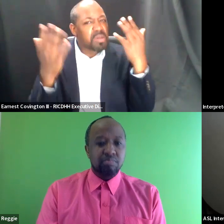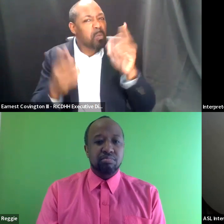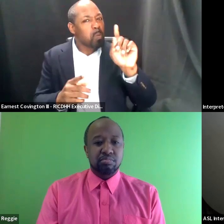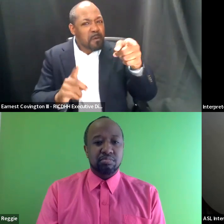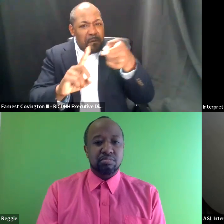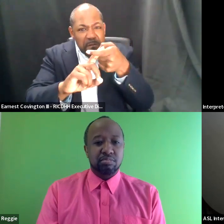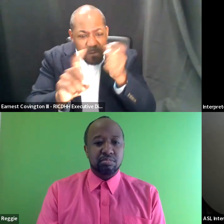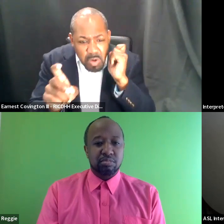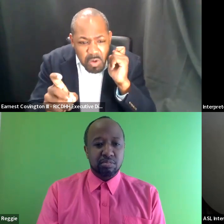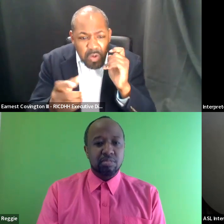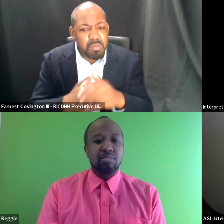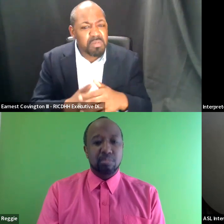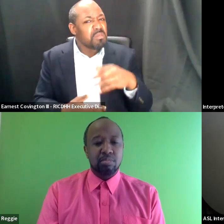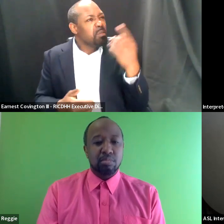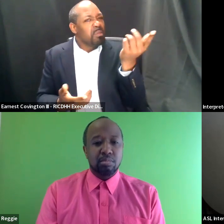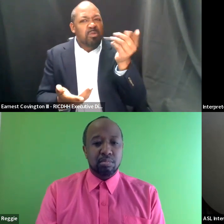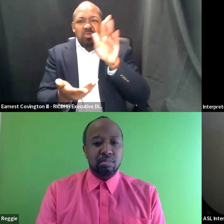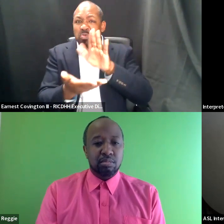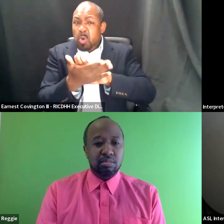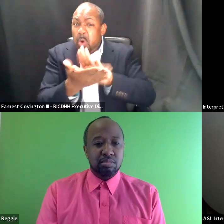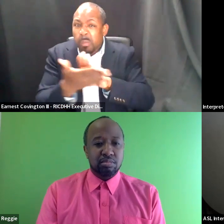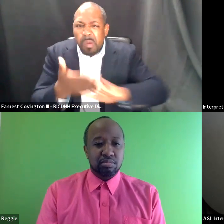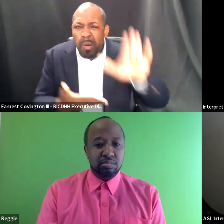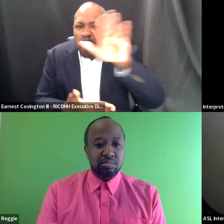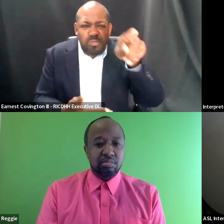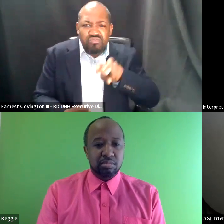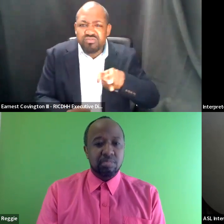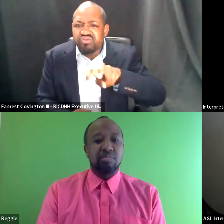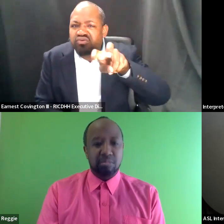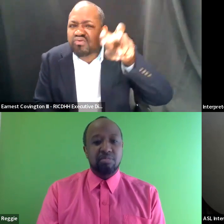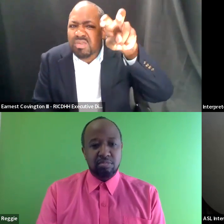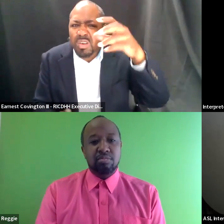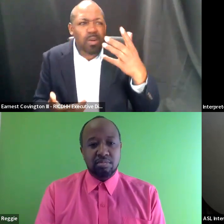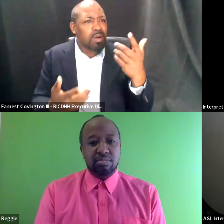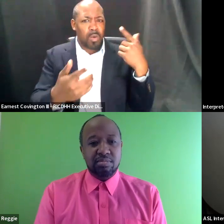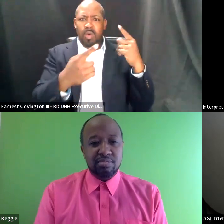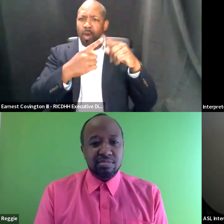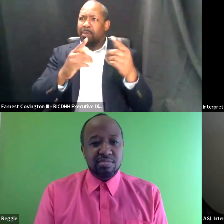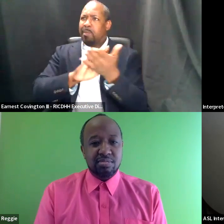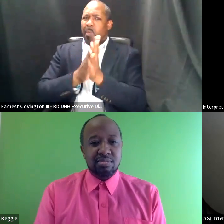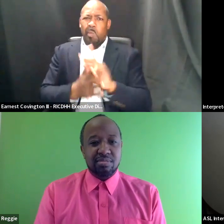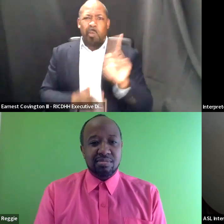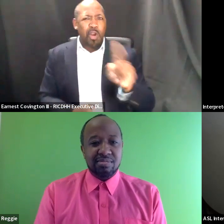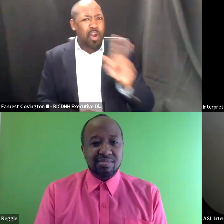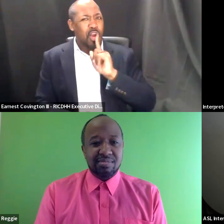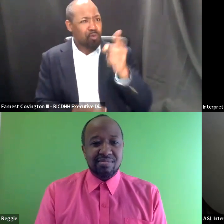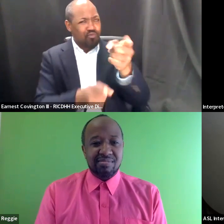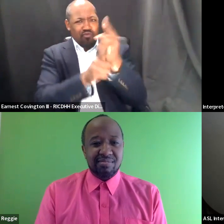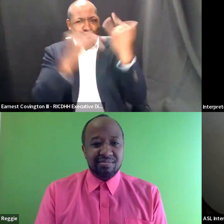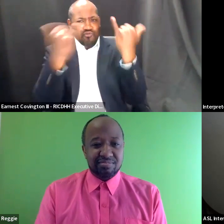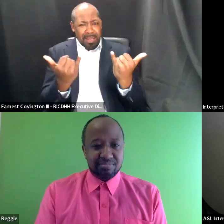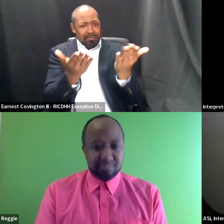get your unique perspective on some things and learn a little bit more to start off with about your background, where you're